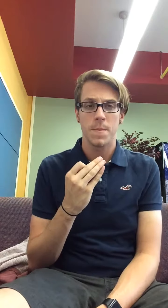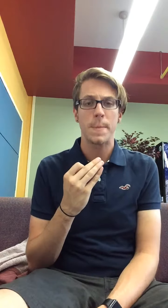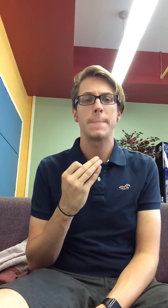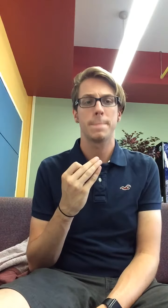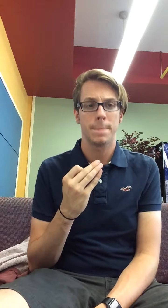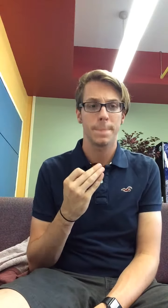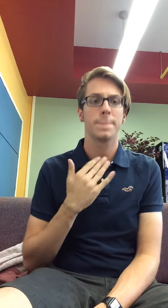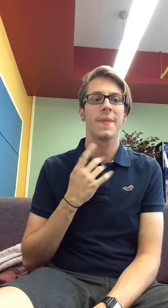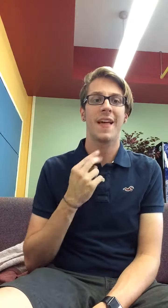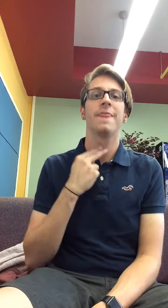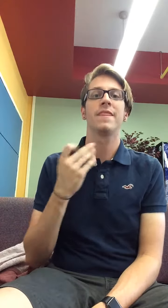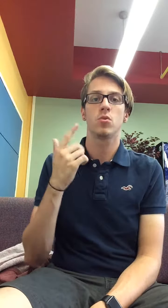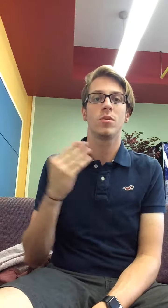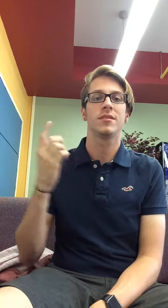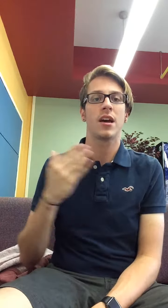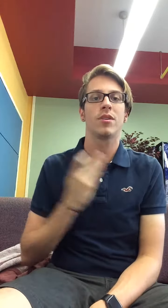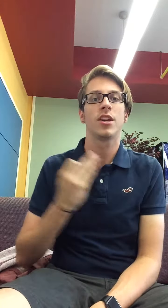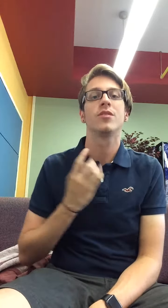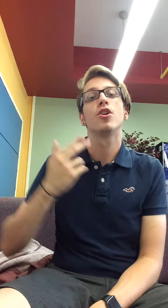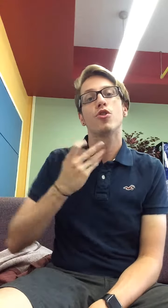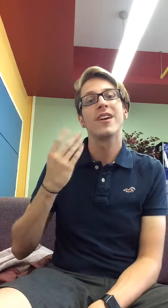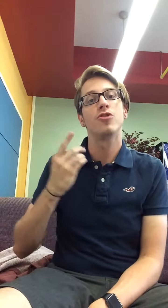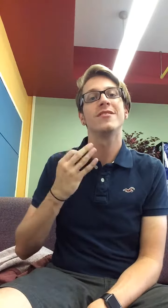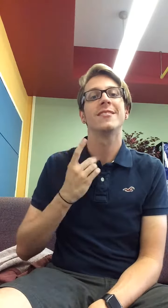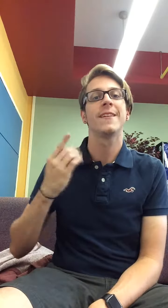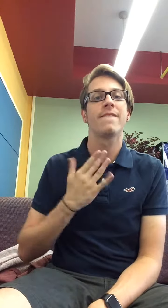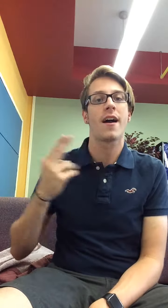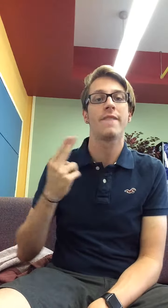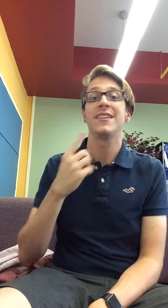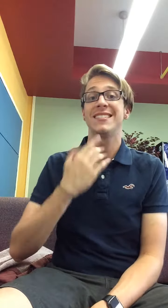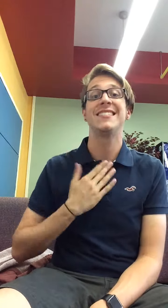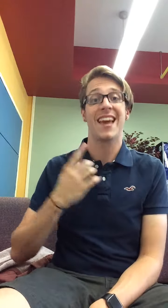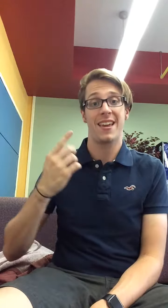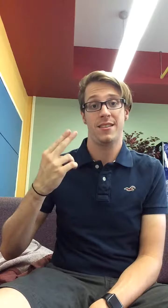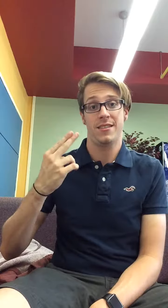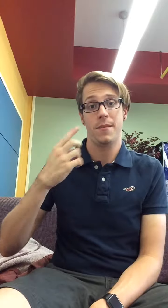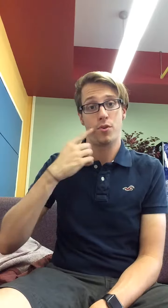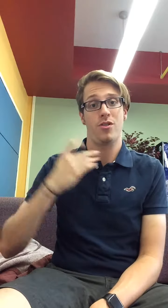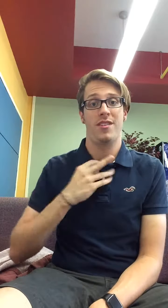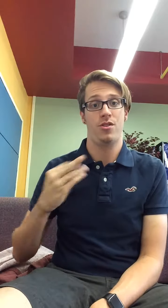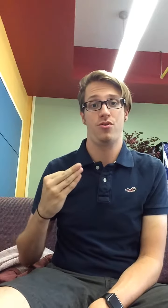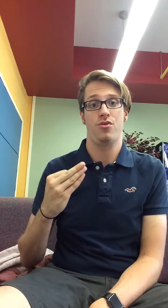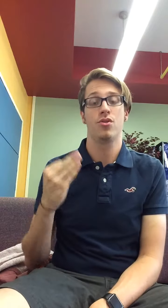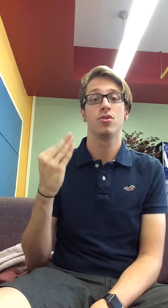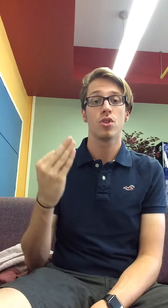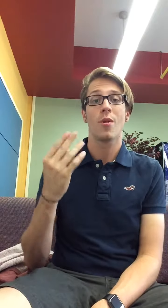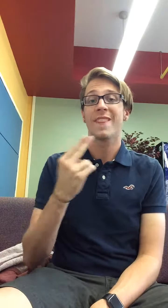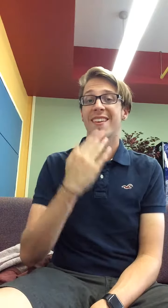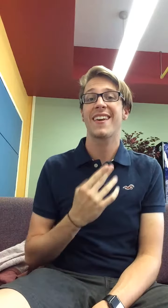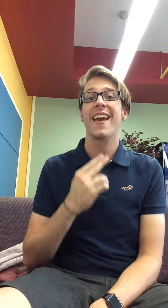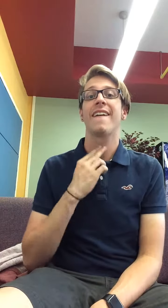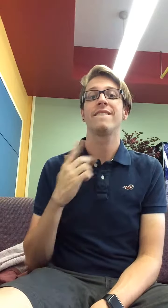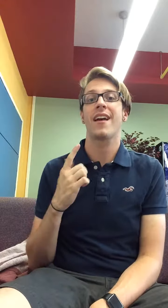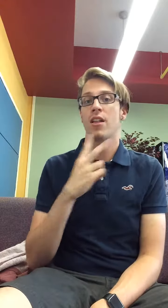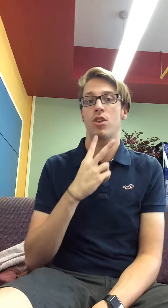And this one down here is 365 days per year. So the K value is going to